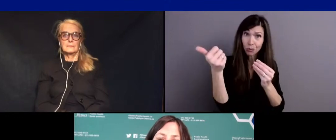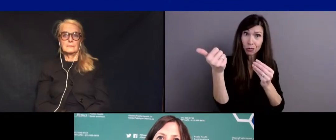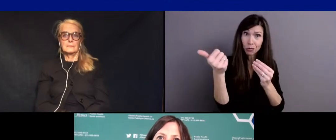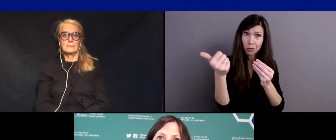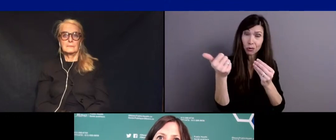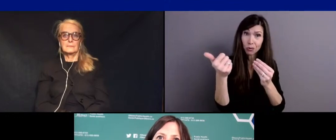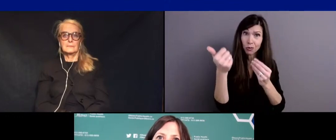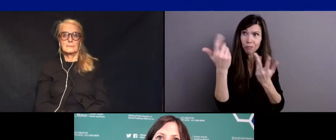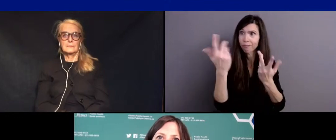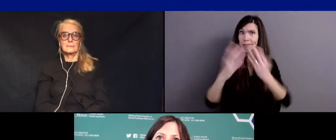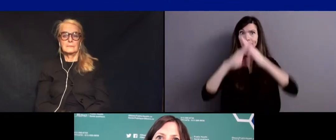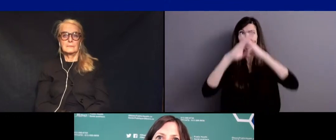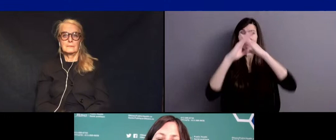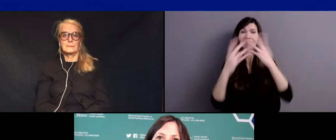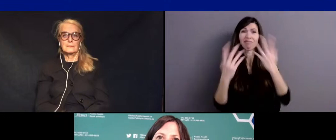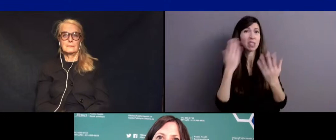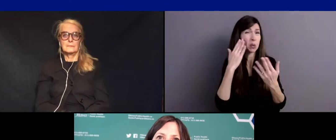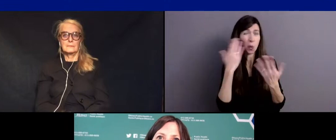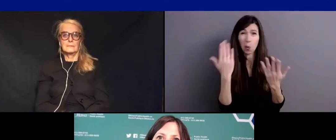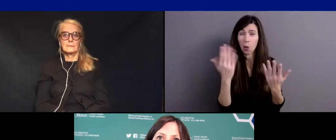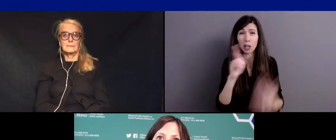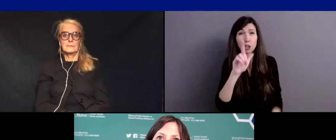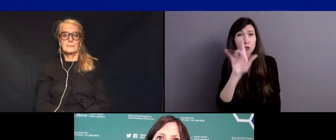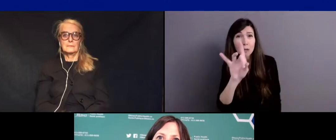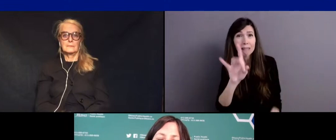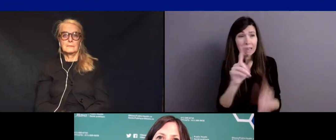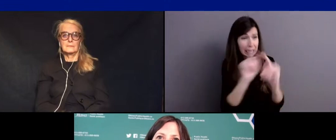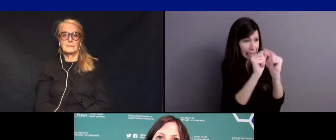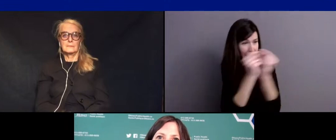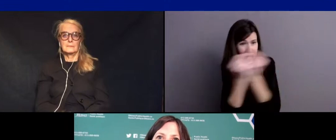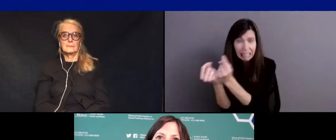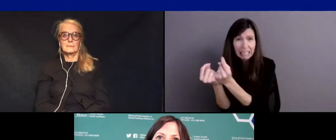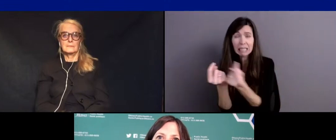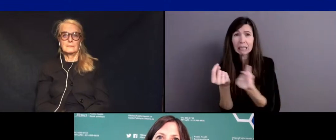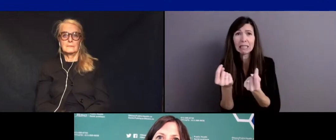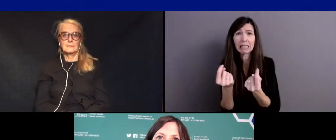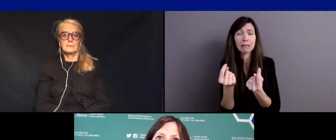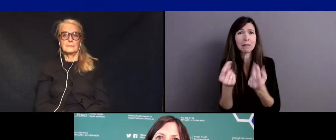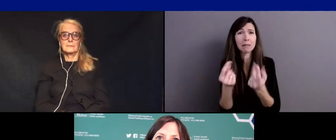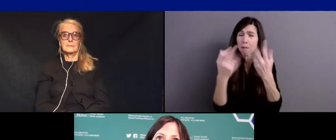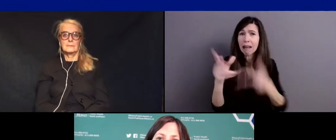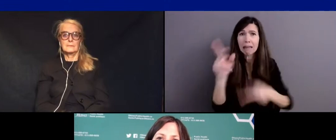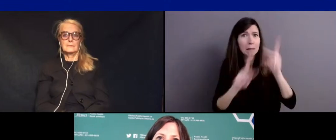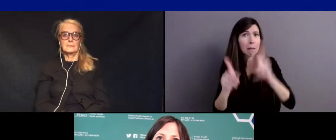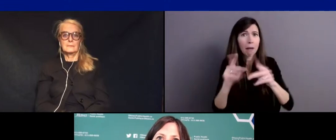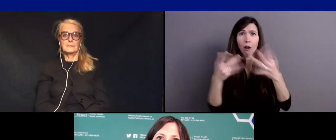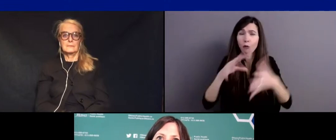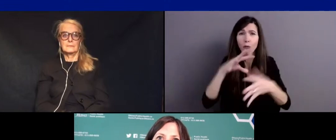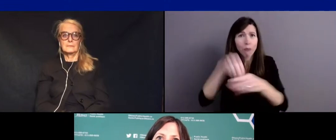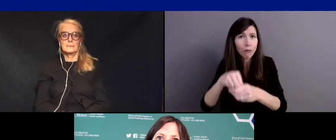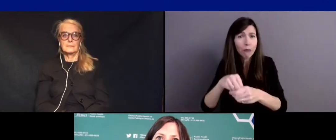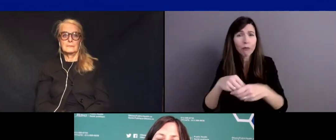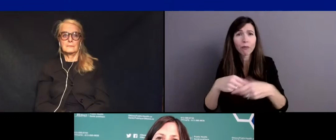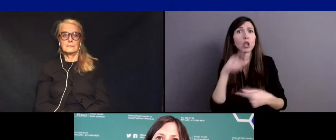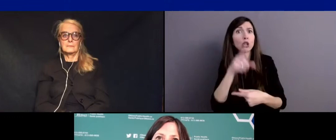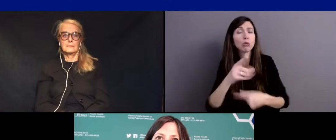people involved. You know, I know you don't have enough contact tracers already, so.